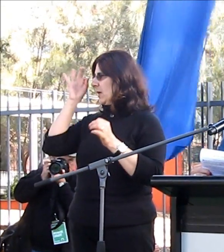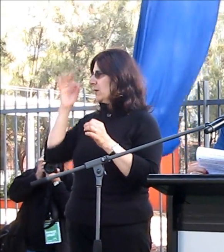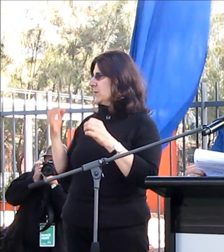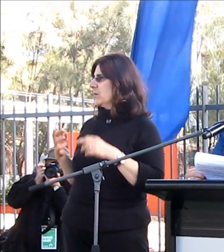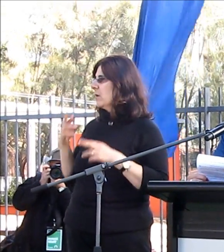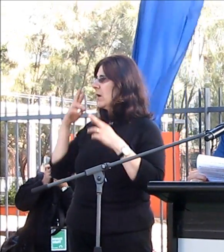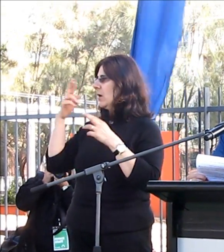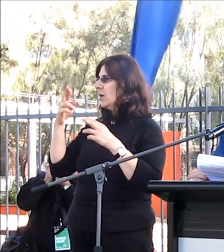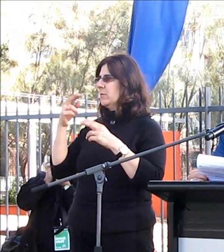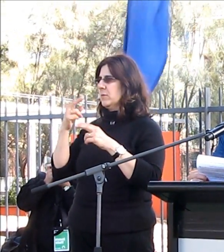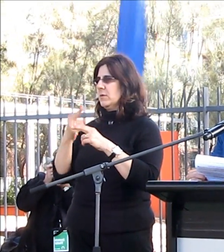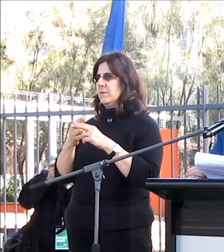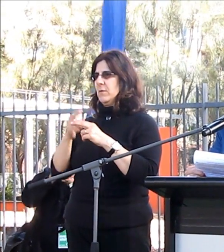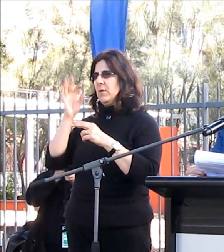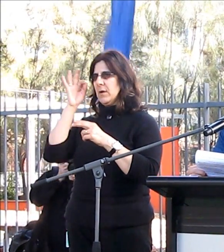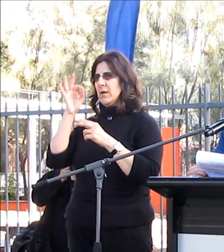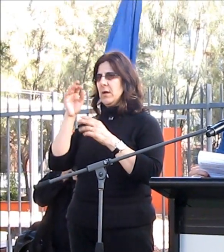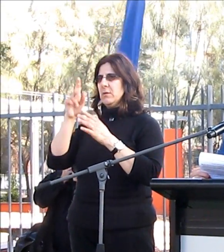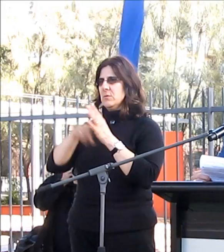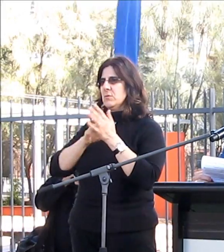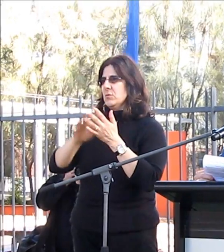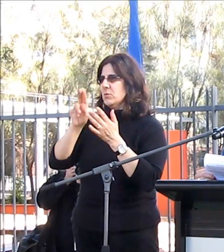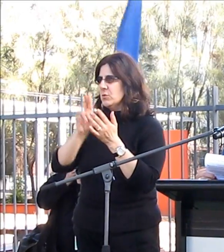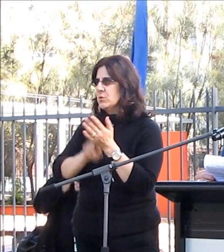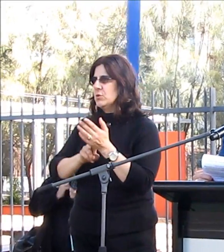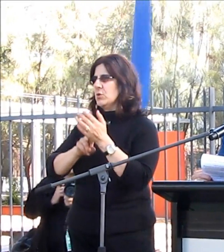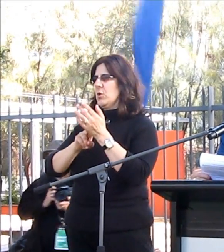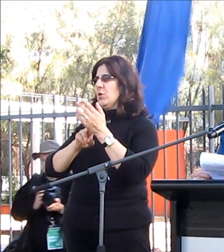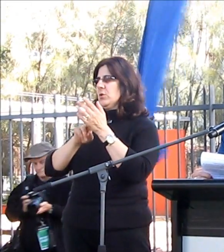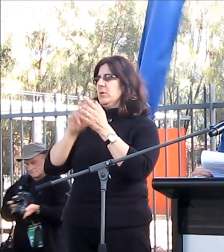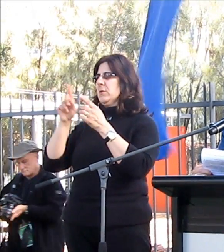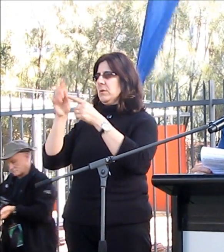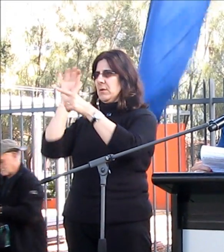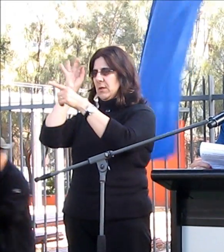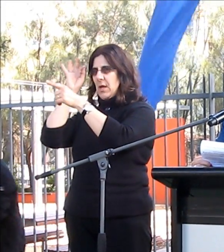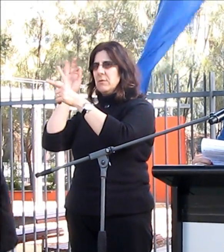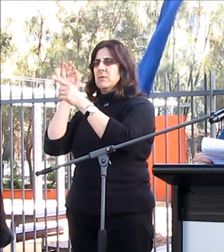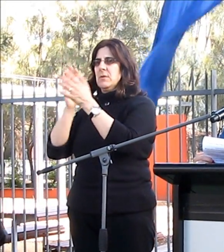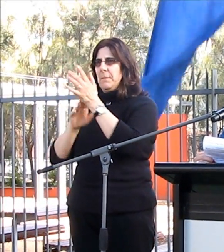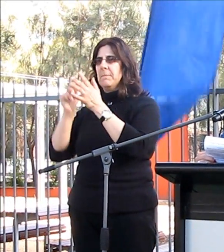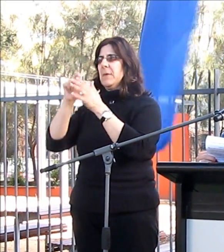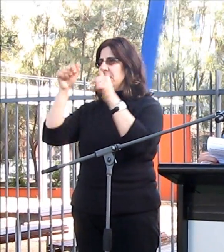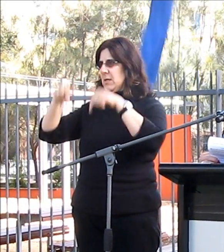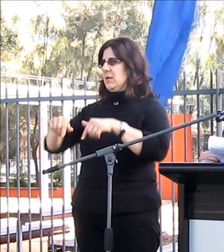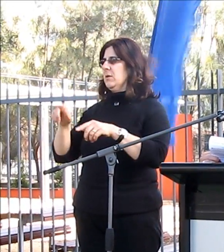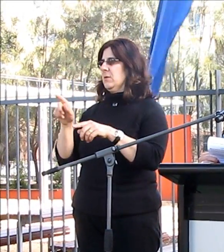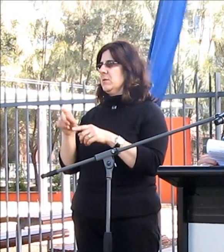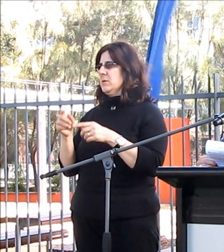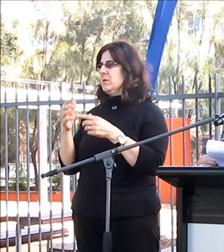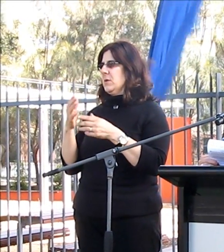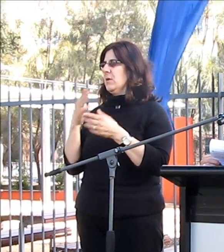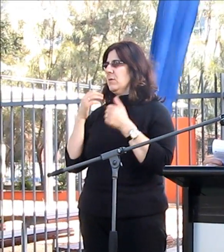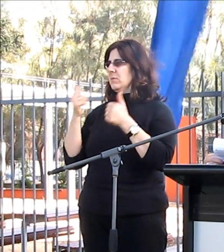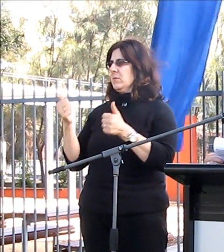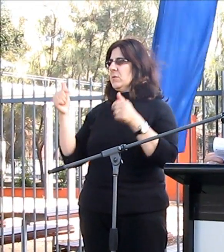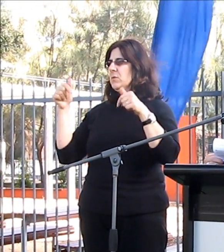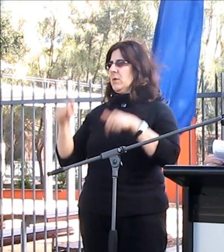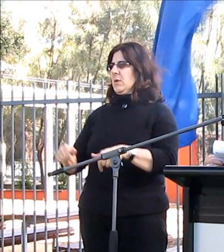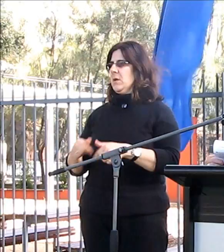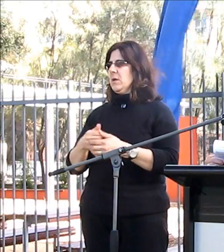that Councillor John McInerney, Councillor Irene Dartney and Councillor Shane Mallard are here too today. We hope that you're really going to